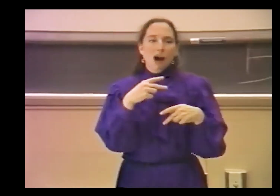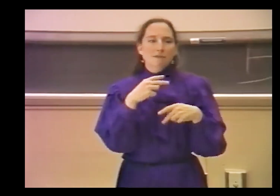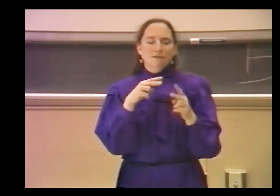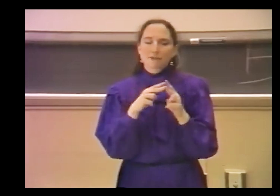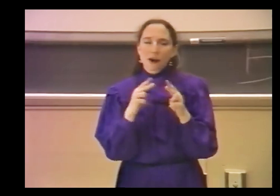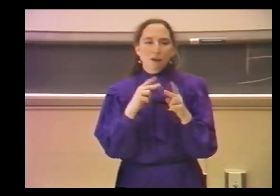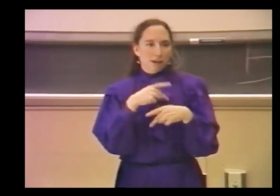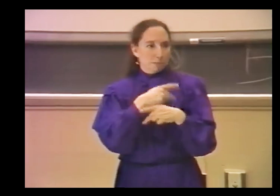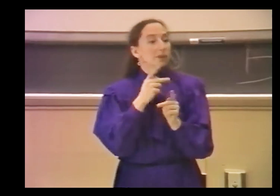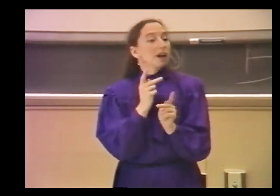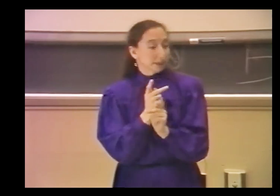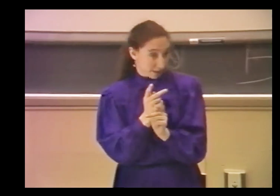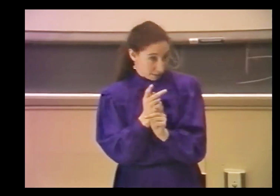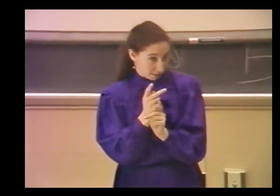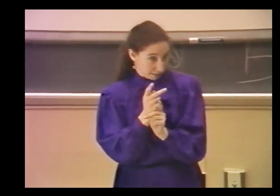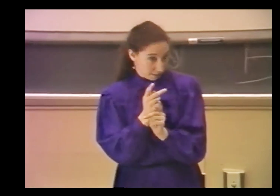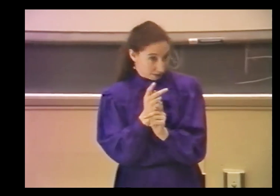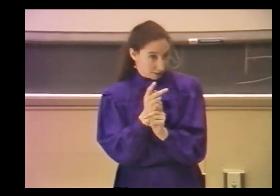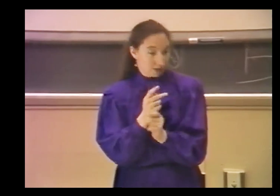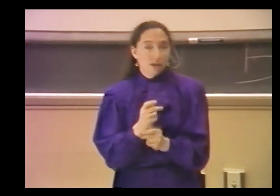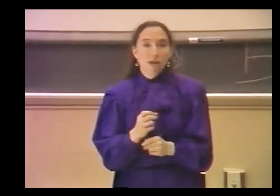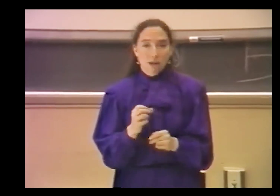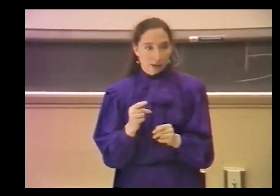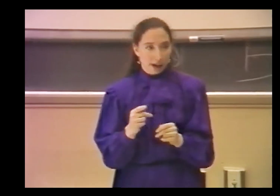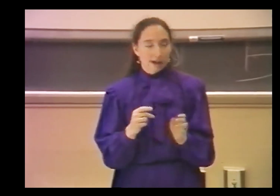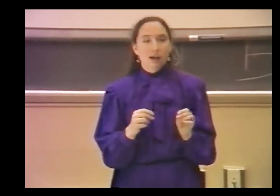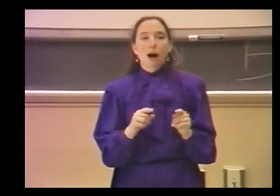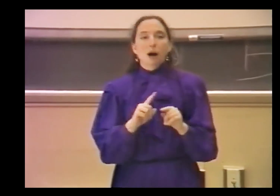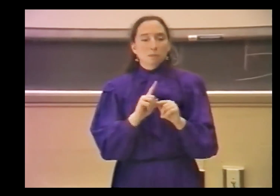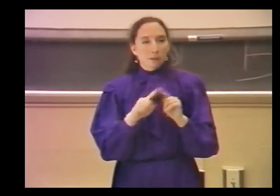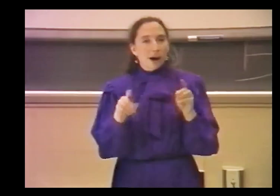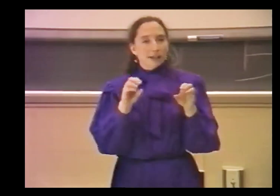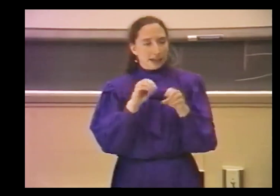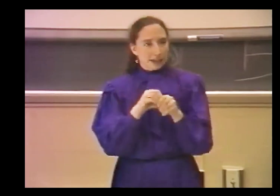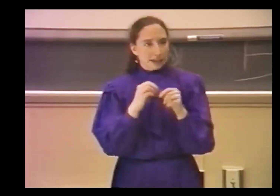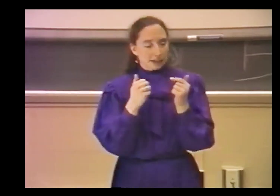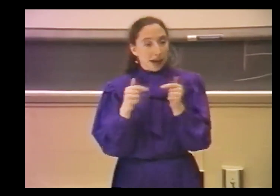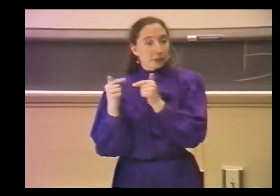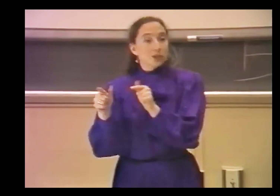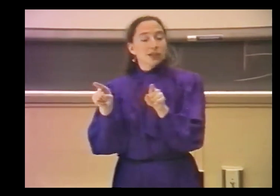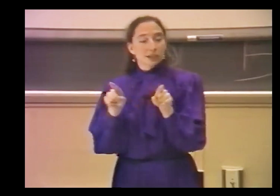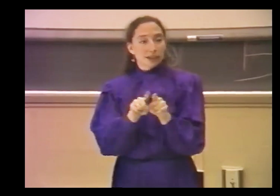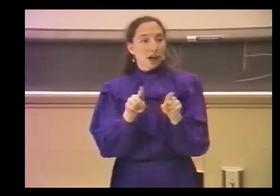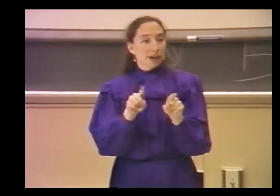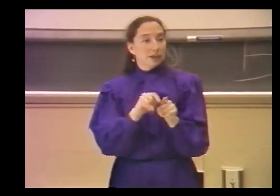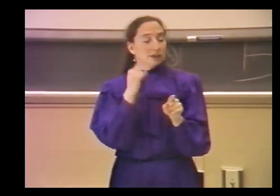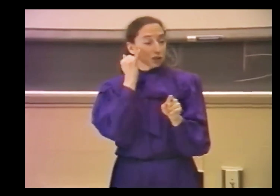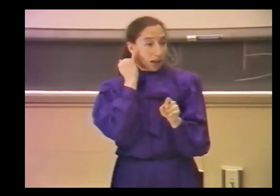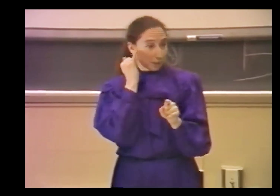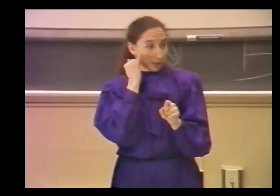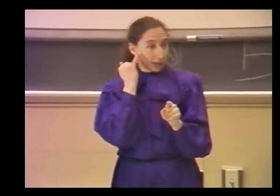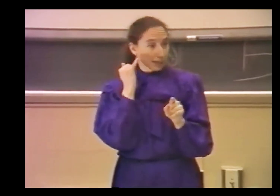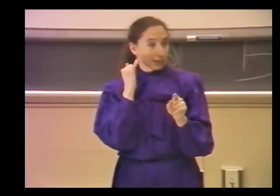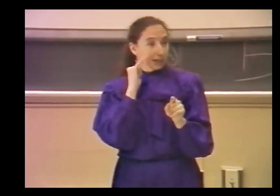not very productive. Okay? But in languages like Japanese,